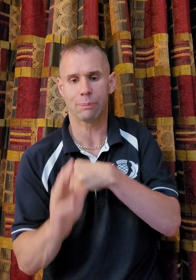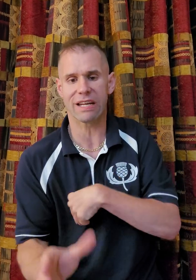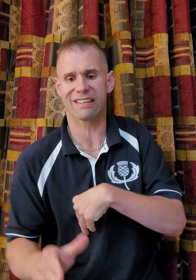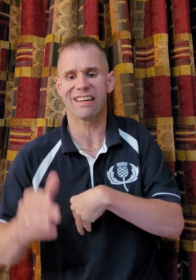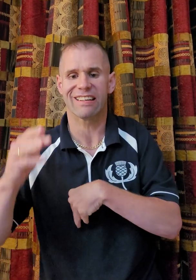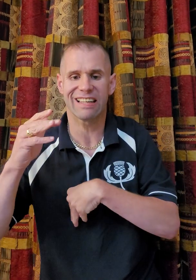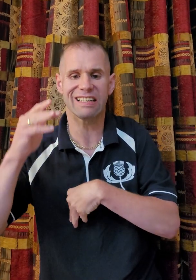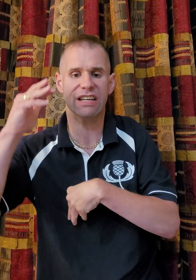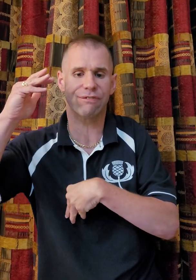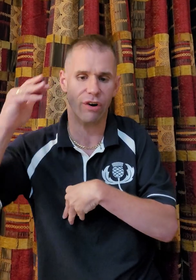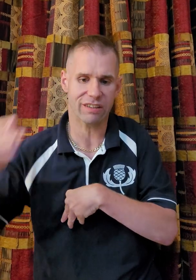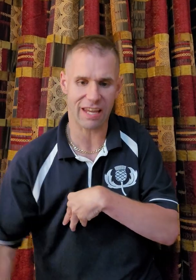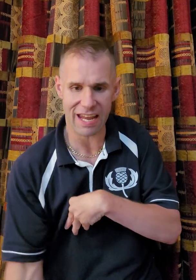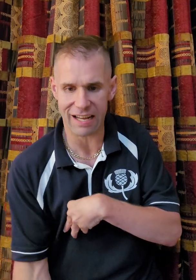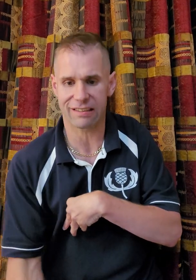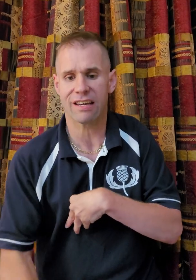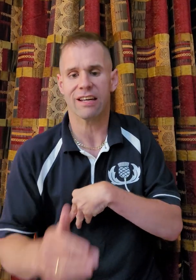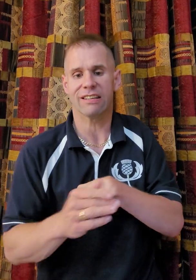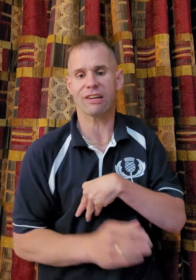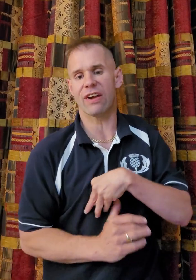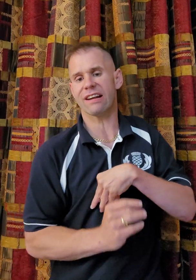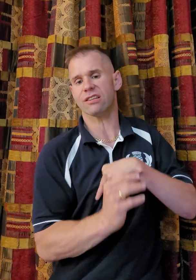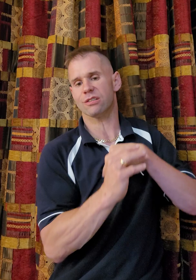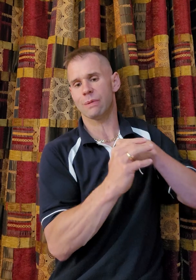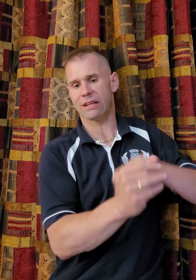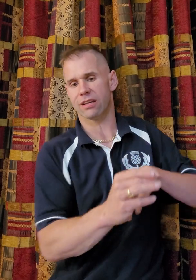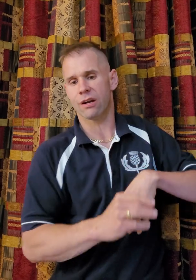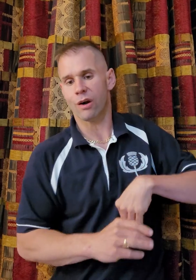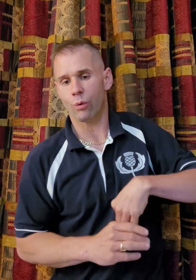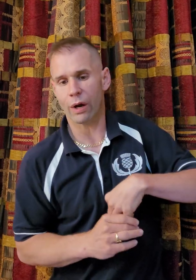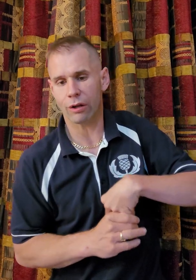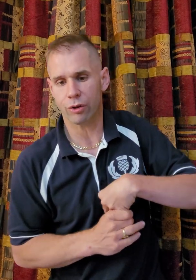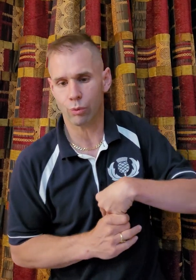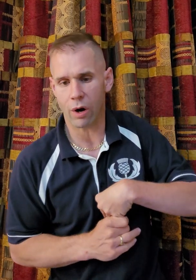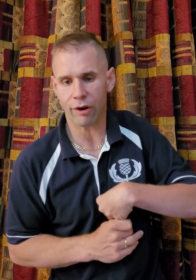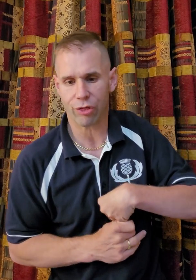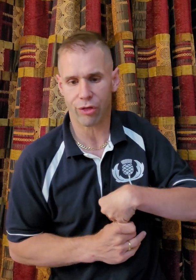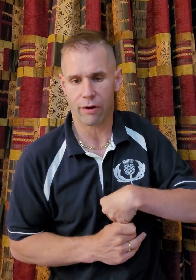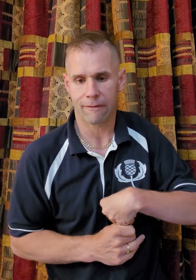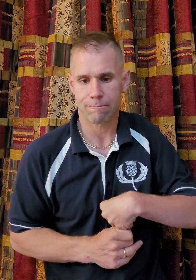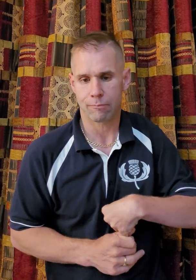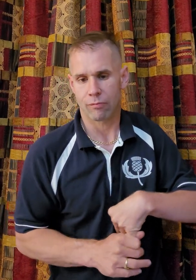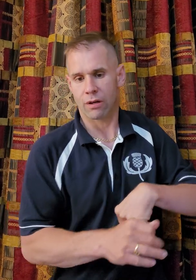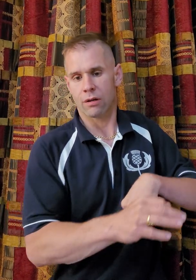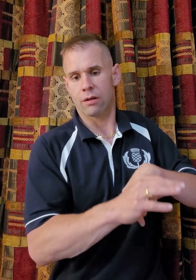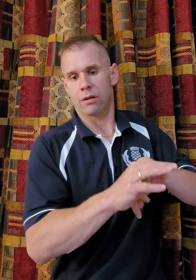beat, 1948, directors meet, well the worth.